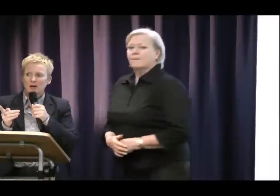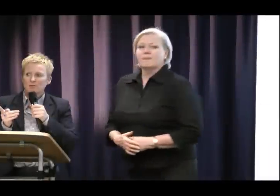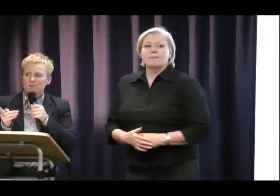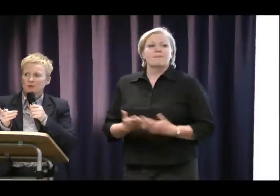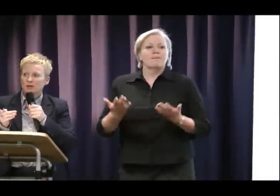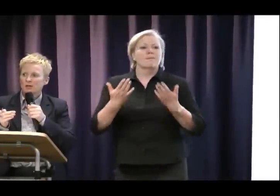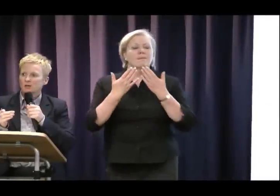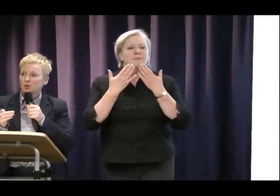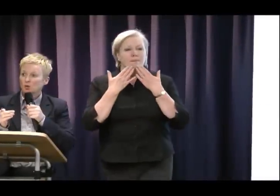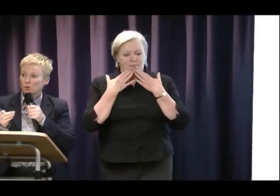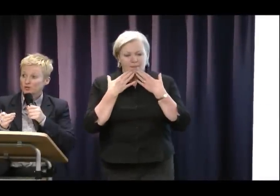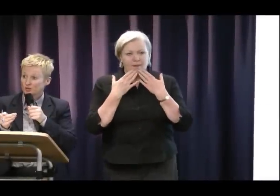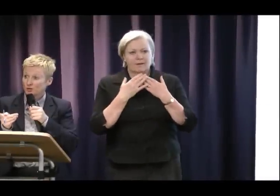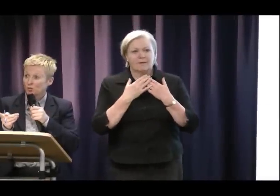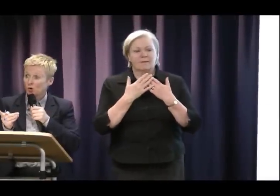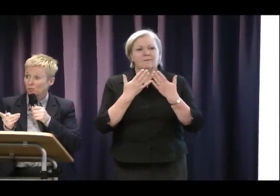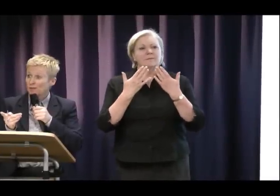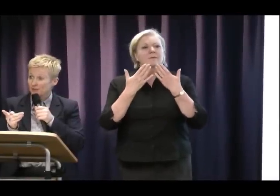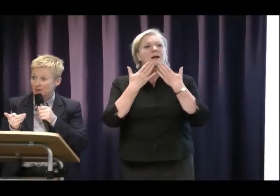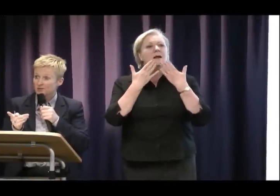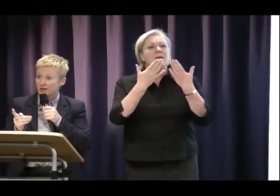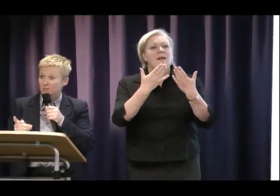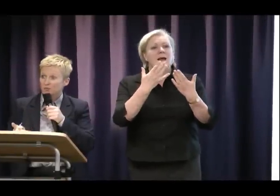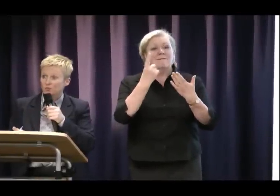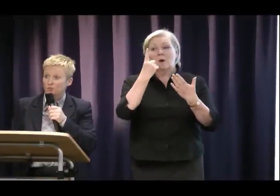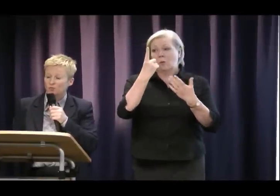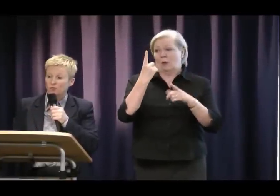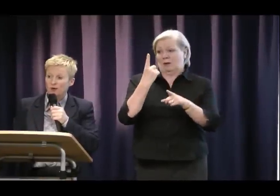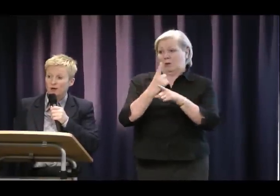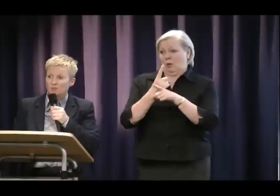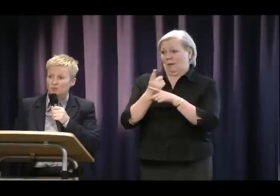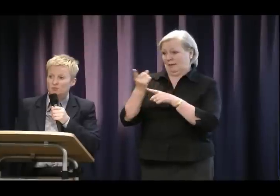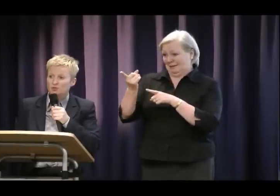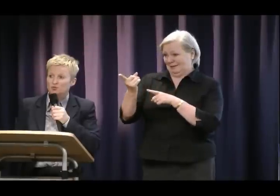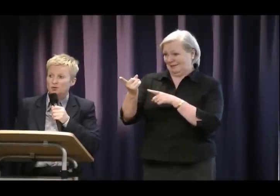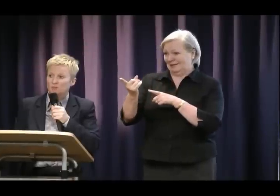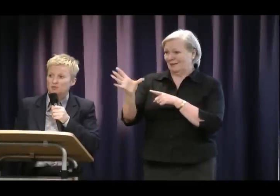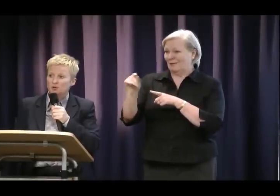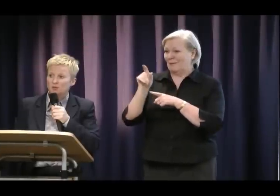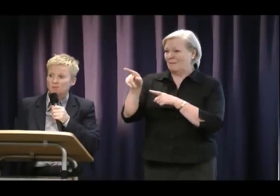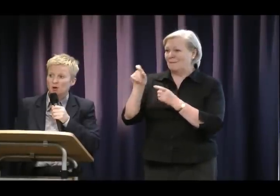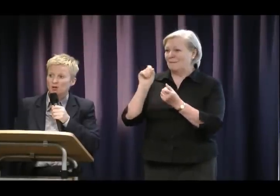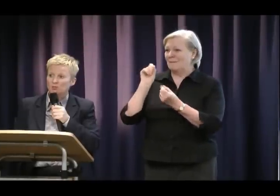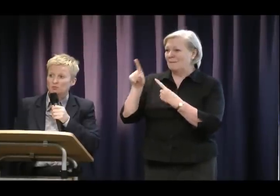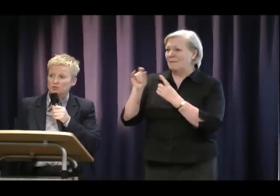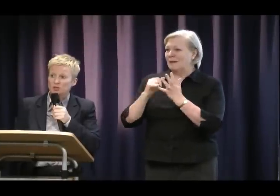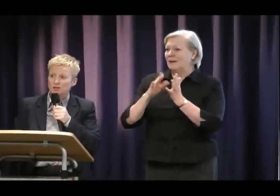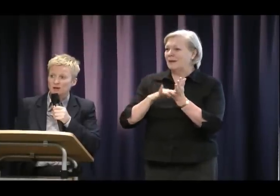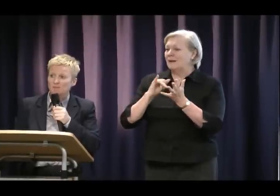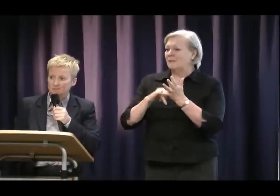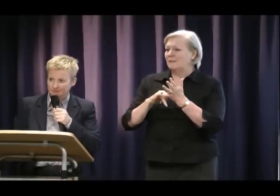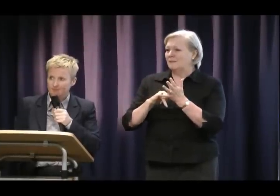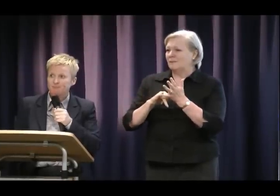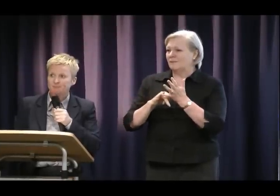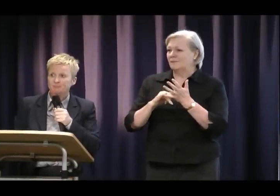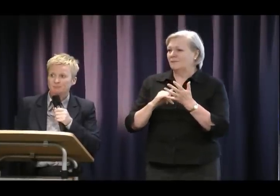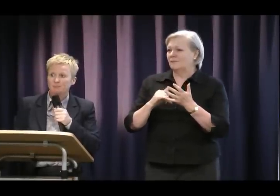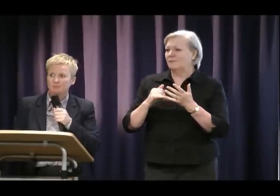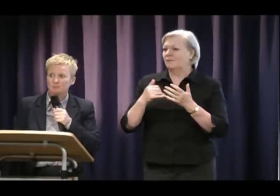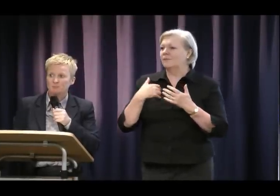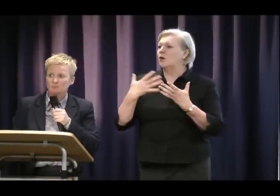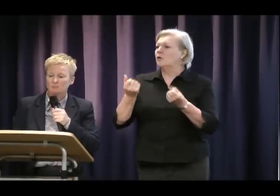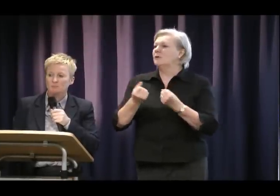We have a question or comment that has come through from the stream, so Michael will just share that.